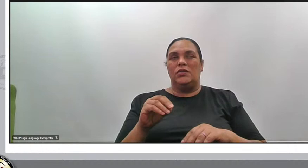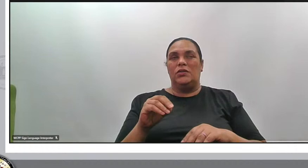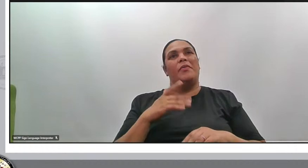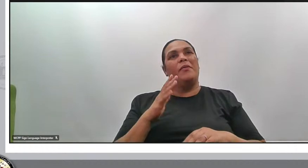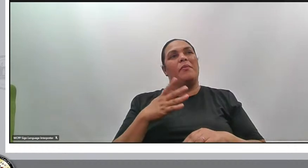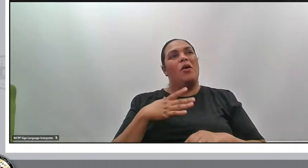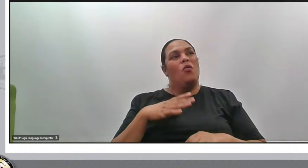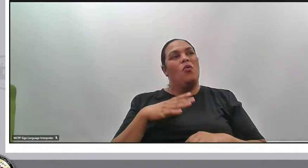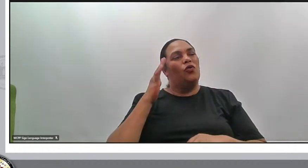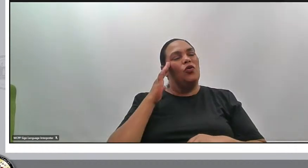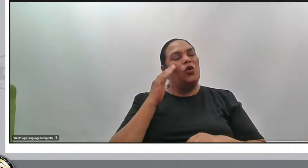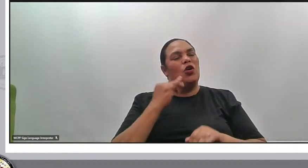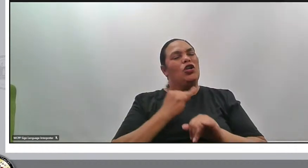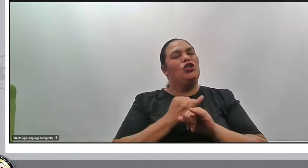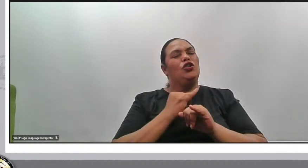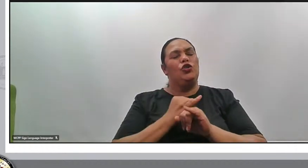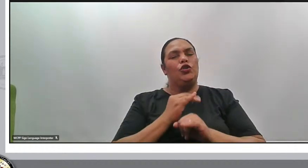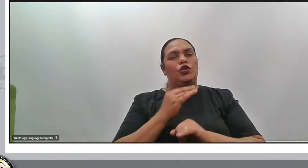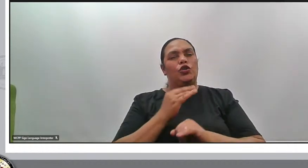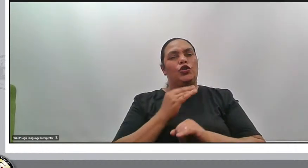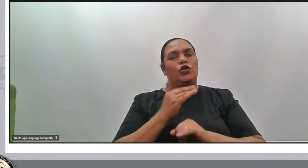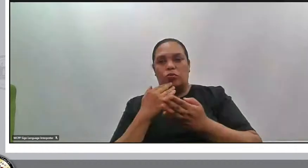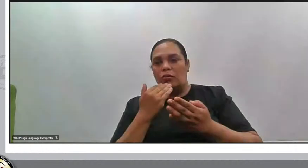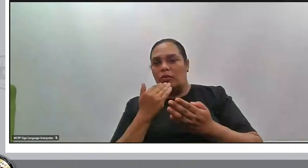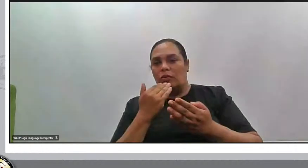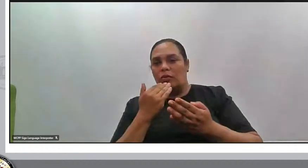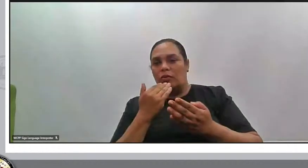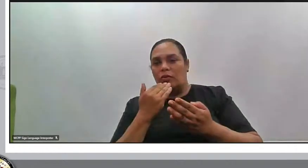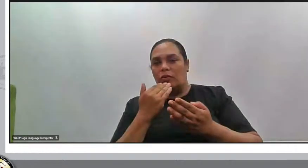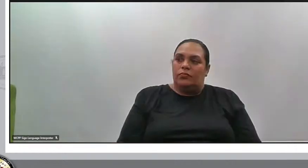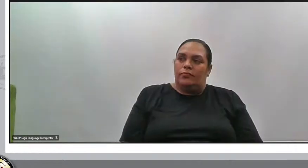which institutions are those. Thank you.